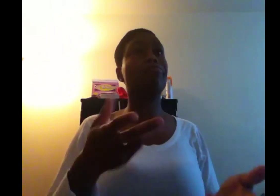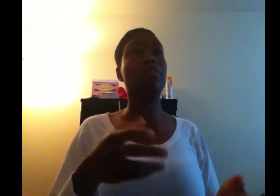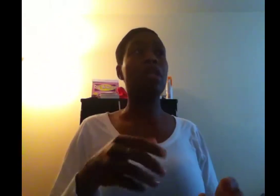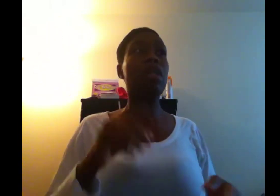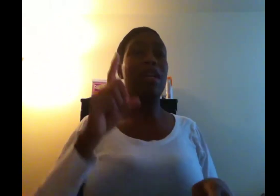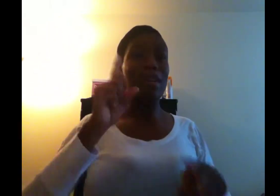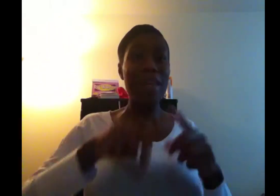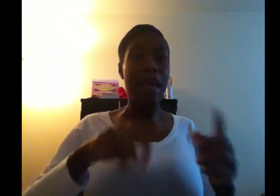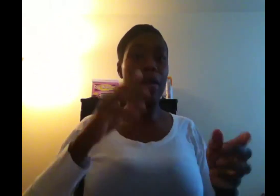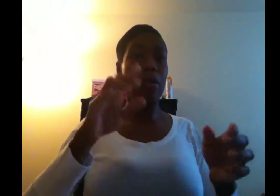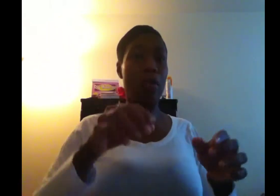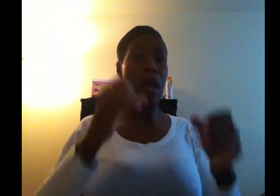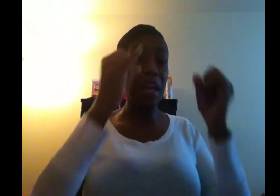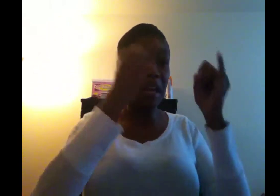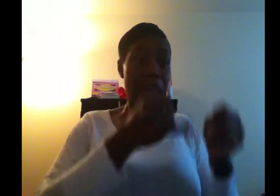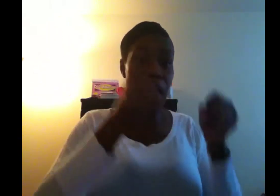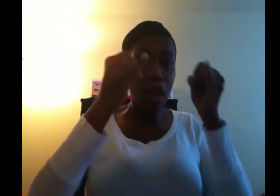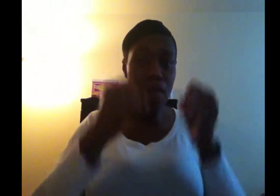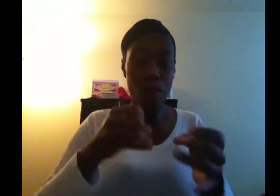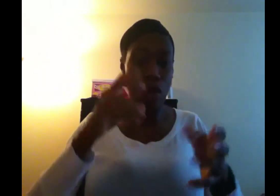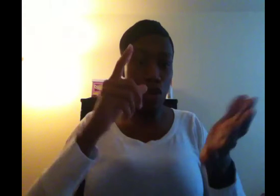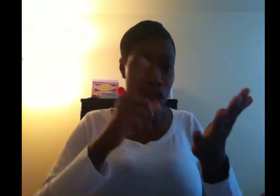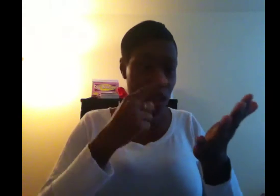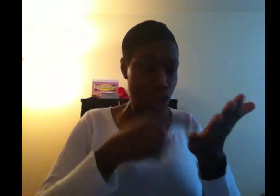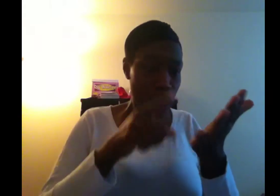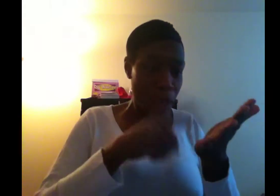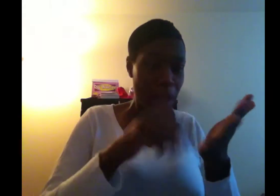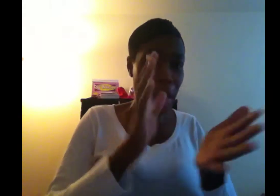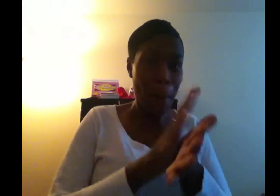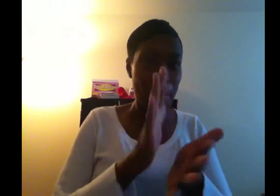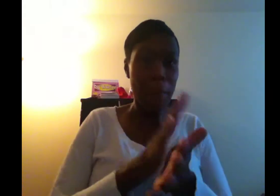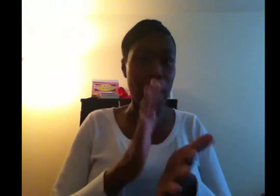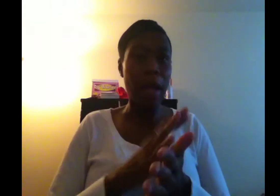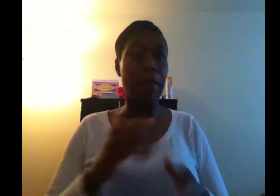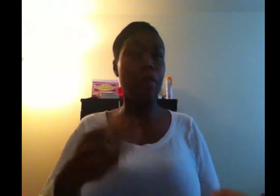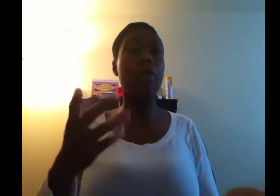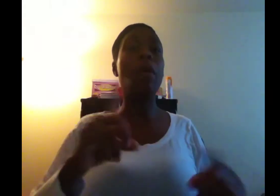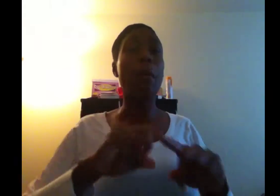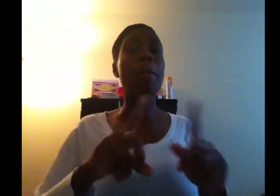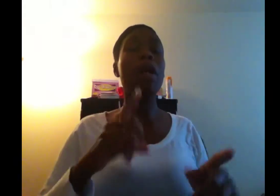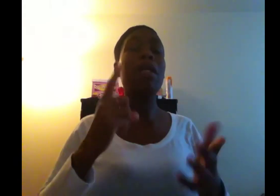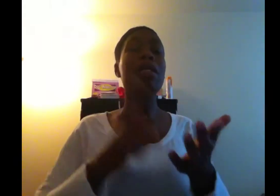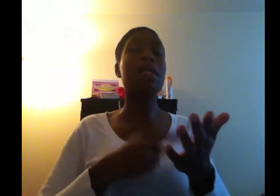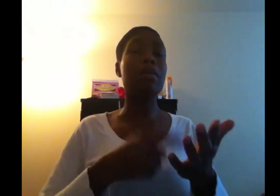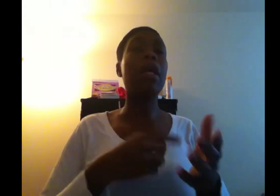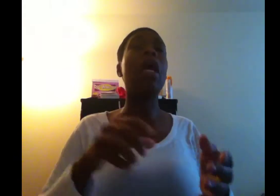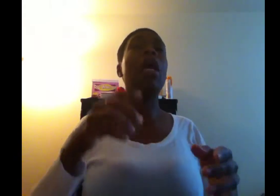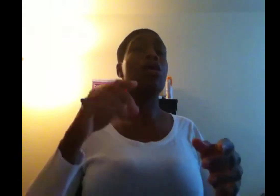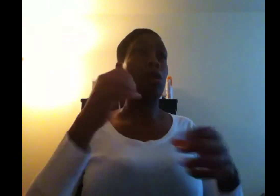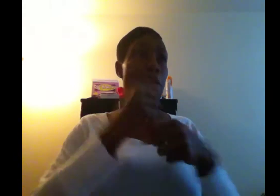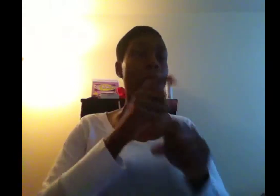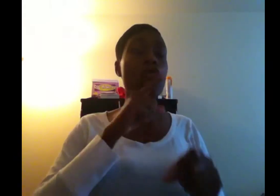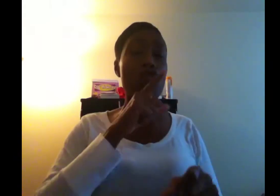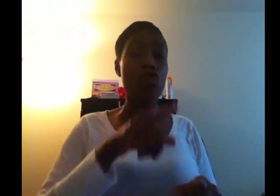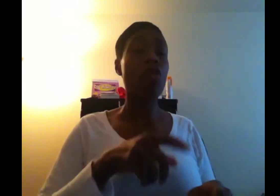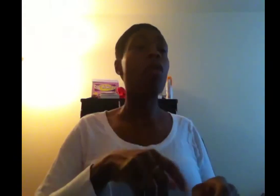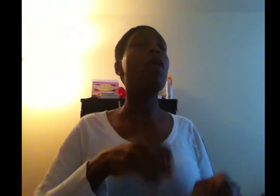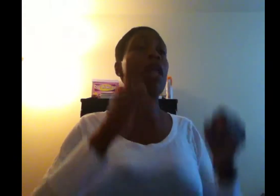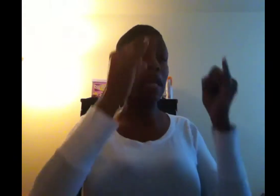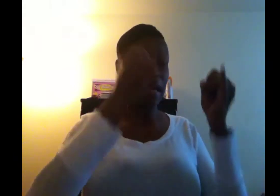But if it's a smaller corporation or business and you can actually do that, they'll do what's called a second check, which is to ensure that every check that's been printed was in fact the